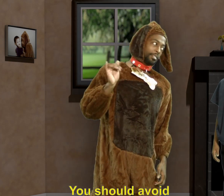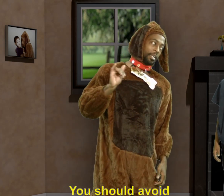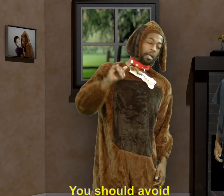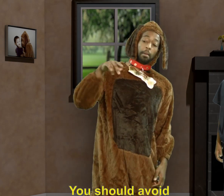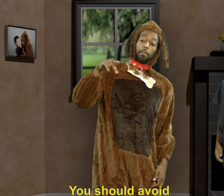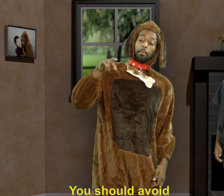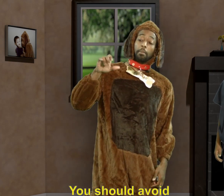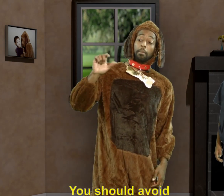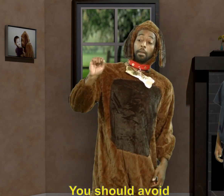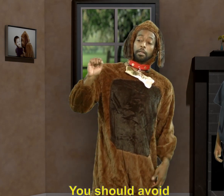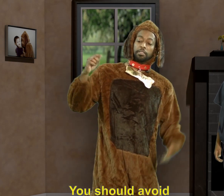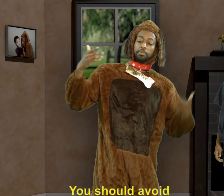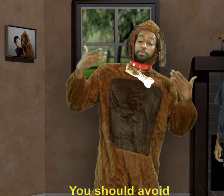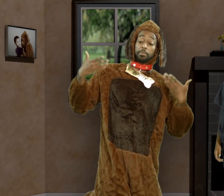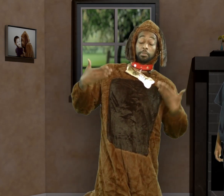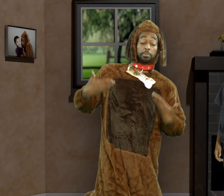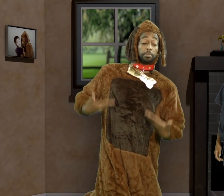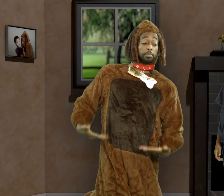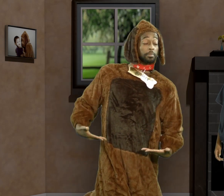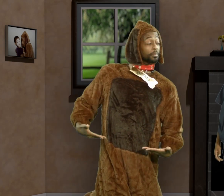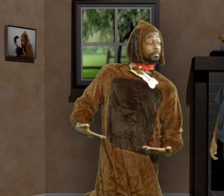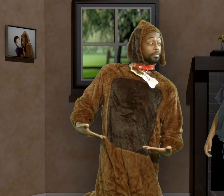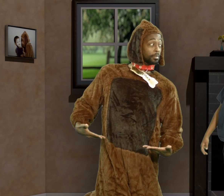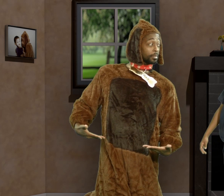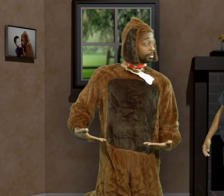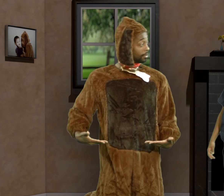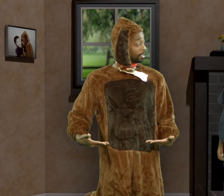avoid going outdoors. You should